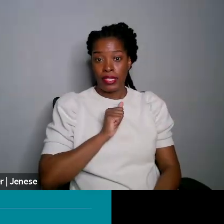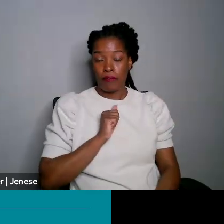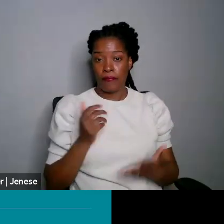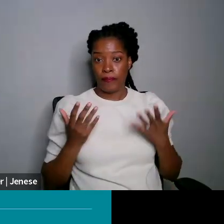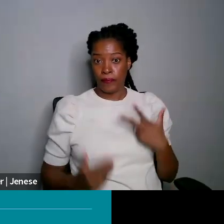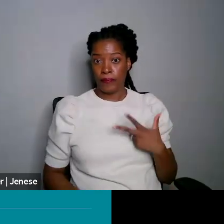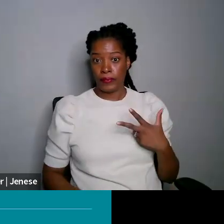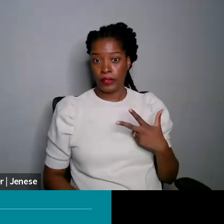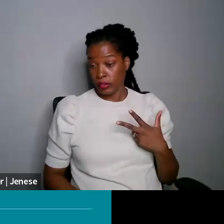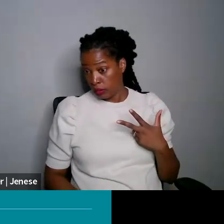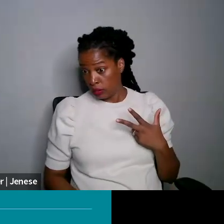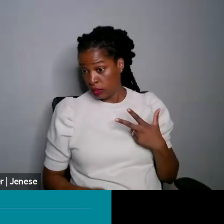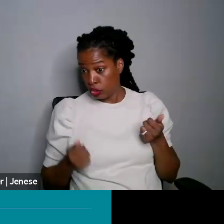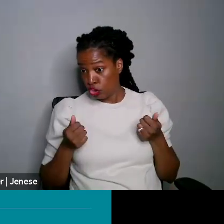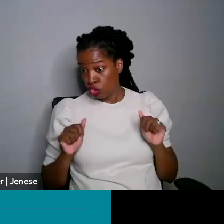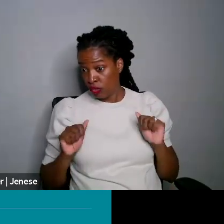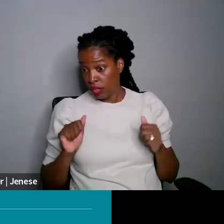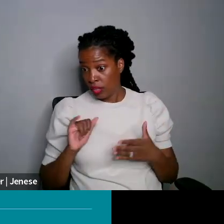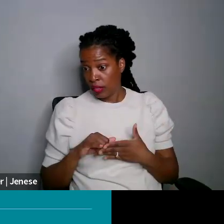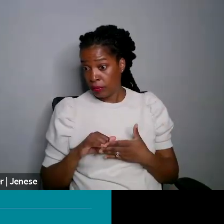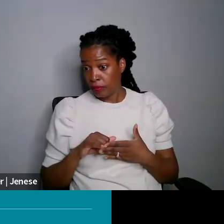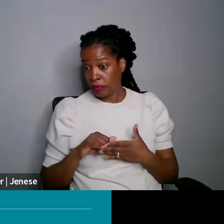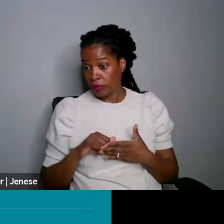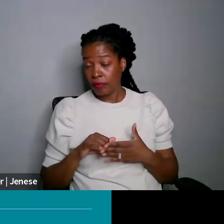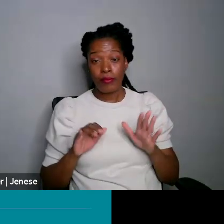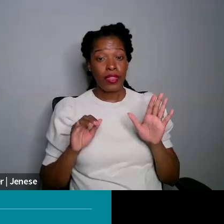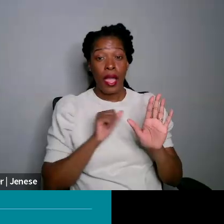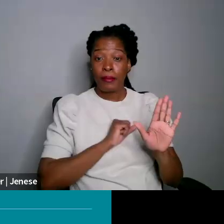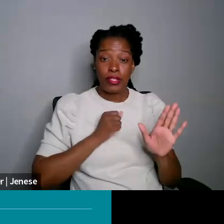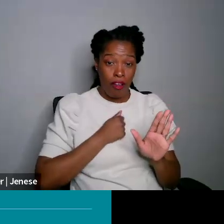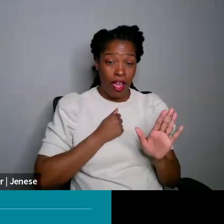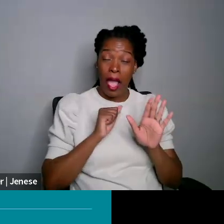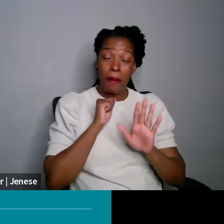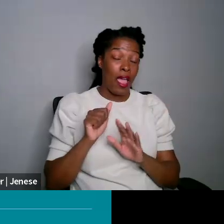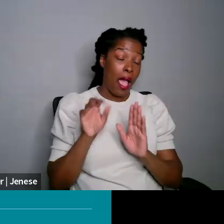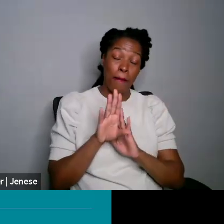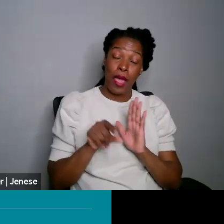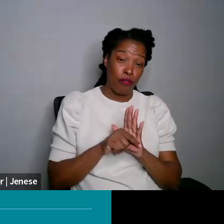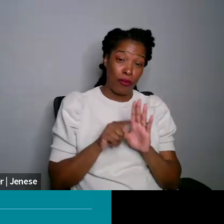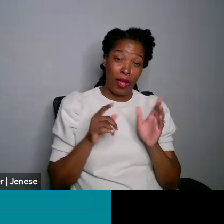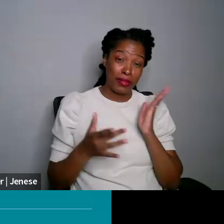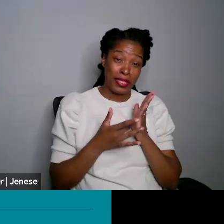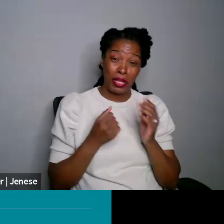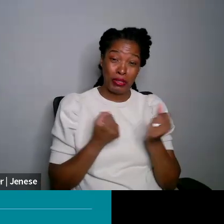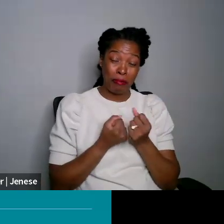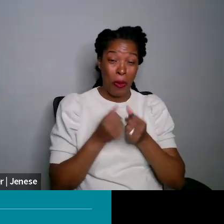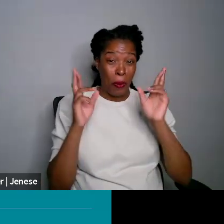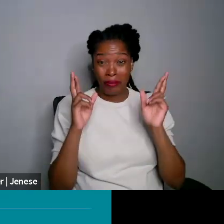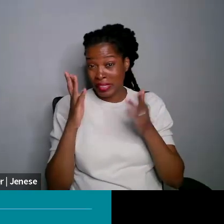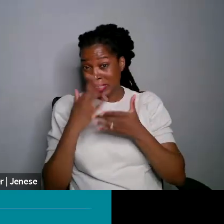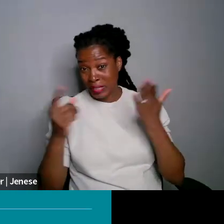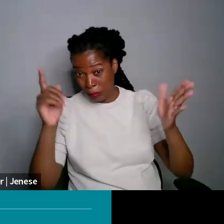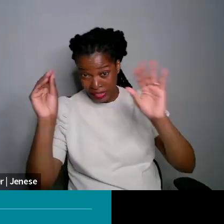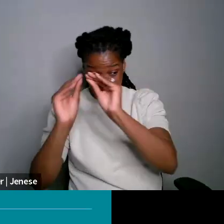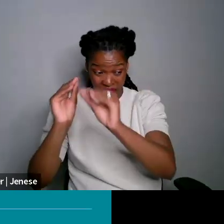maybe try that. And if not, I'm sorry, I'm not doing background tech support. So hopefully someone's trying to fix